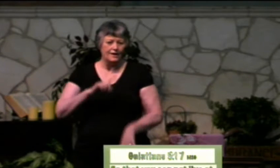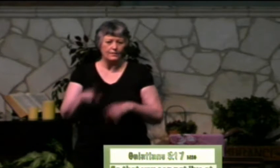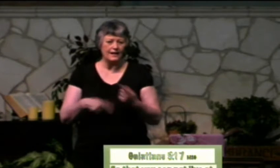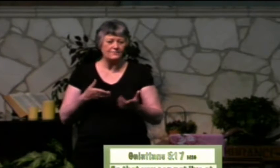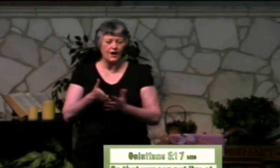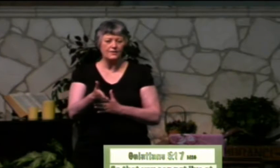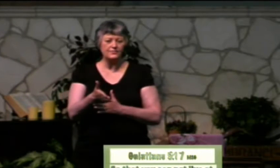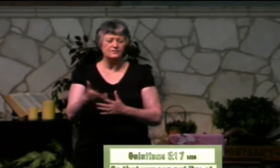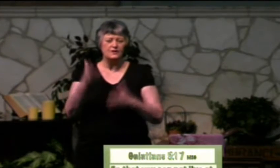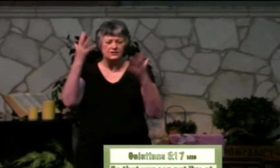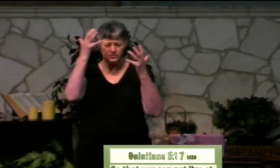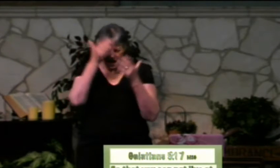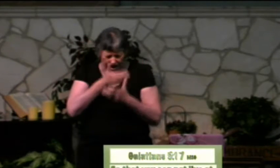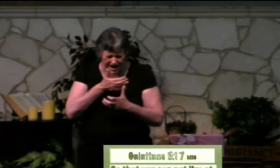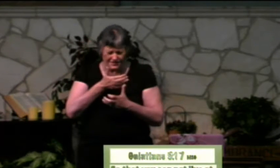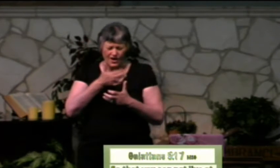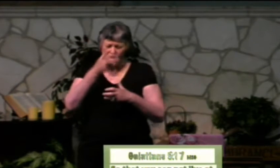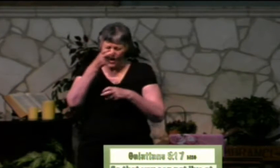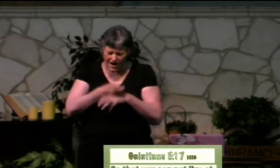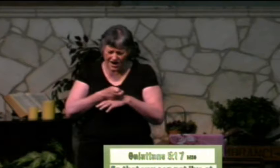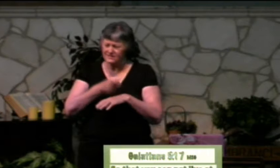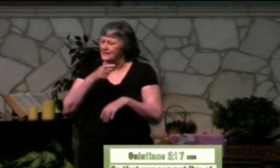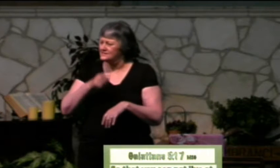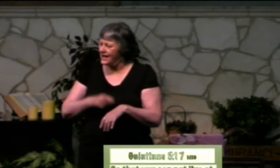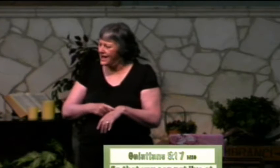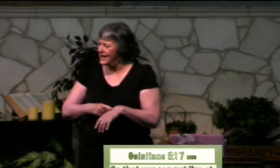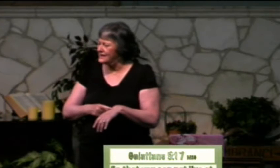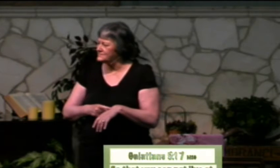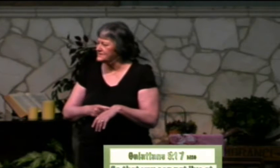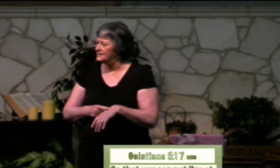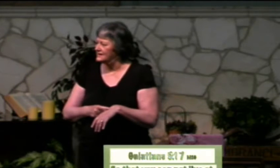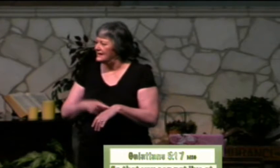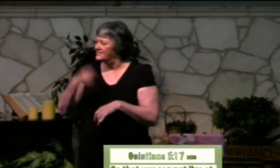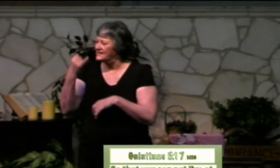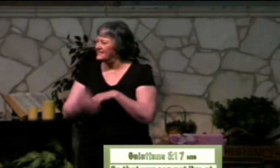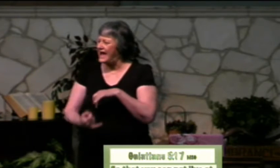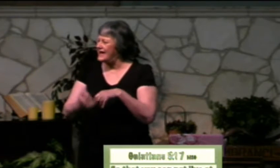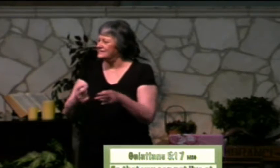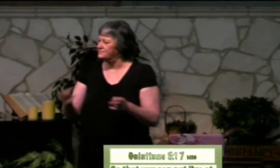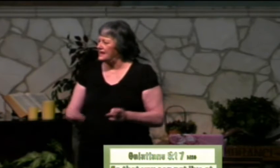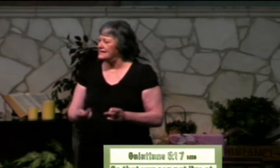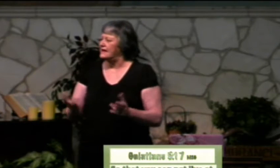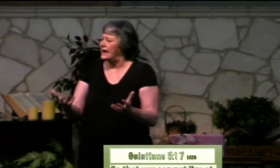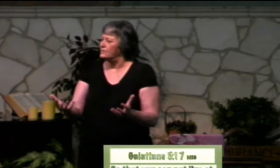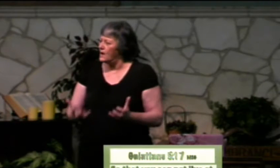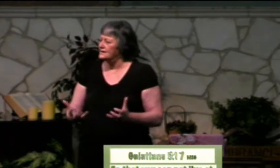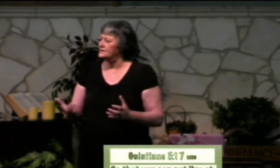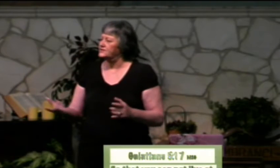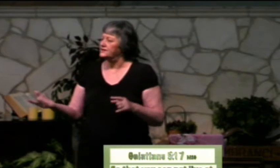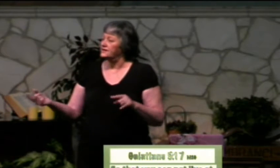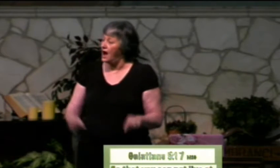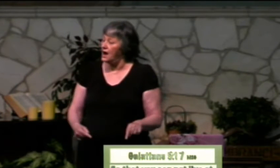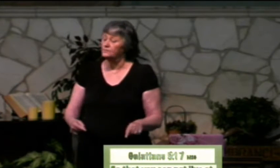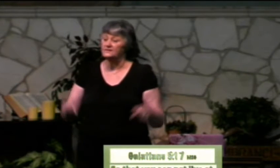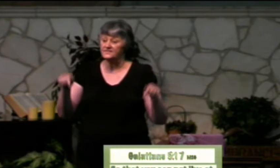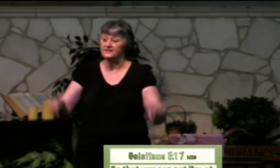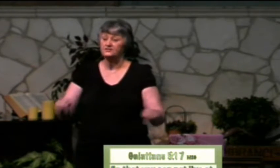When I've gone through dark, hard times, the last place I wanted to come was this